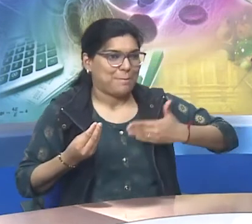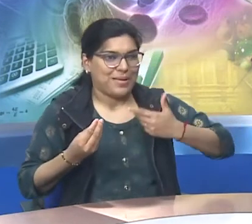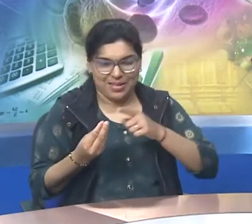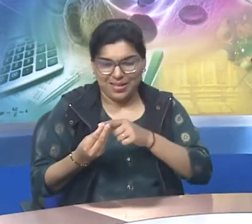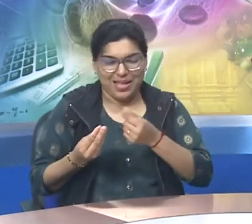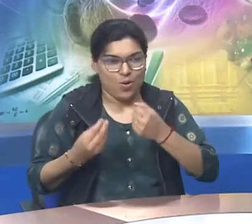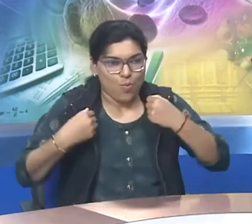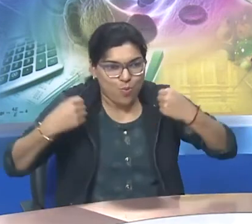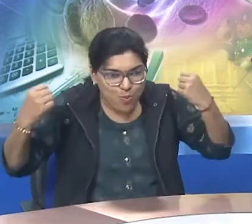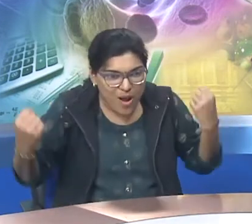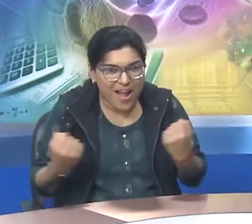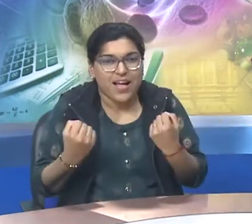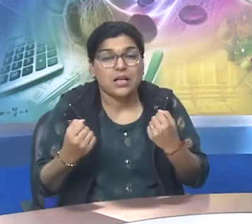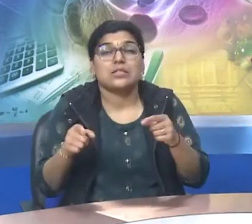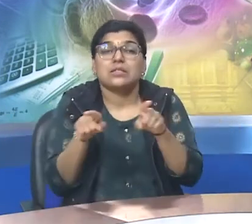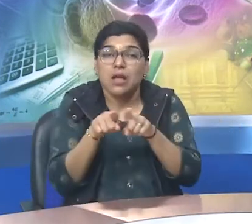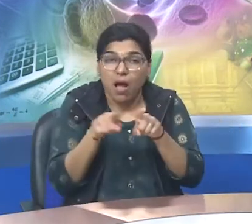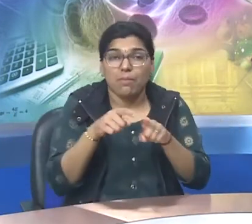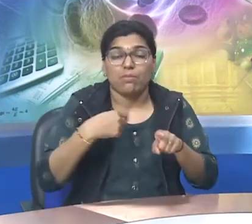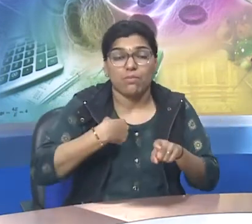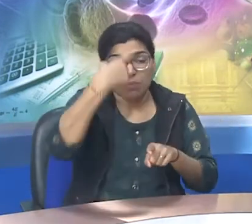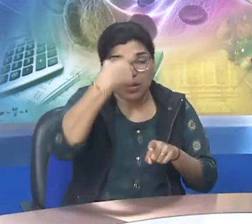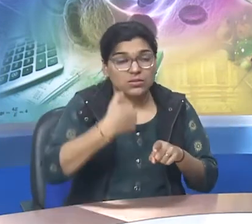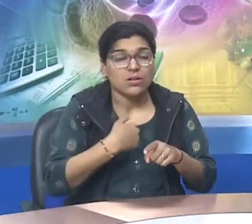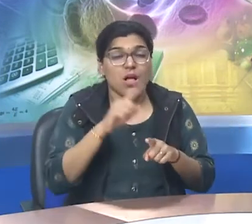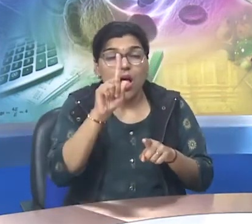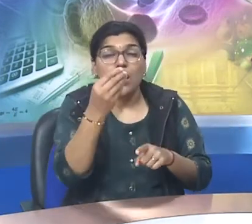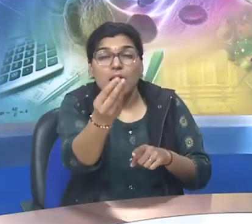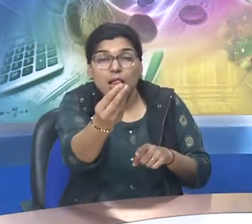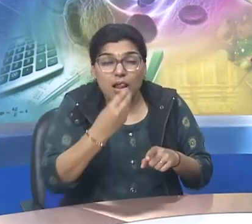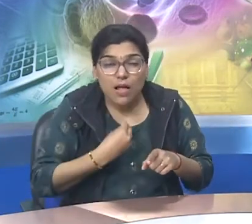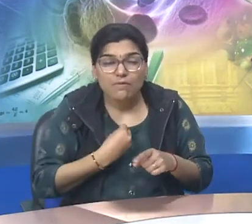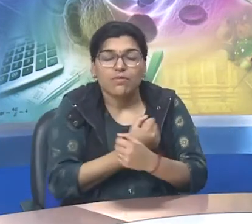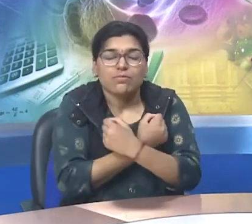Or even a small amount of time, a small amount of love would be enough